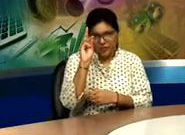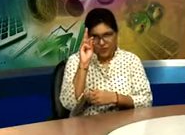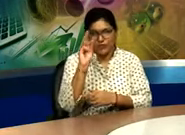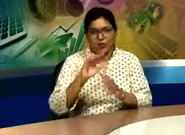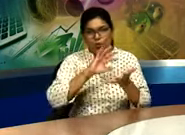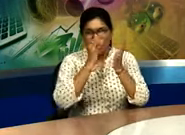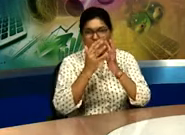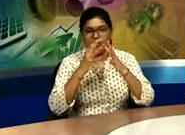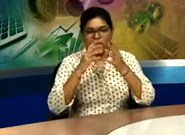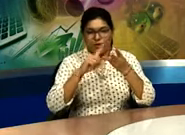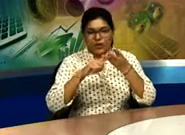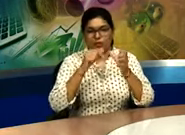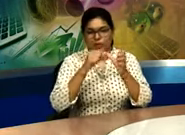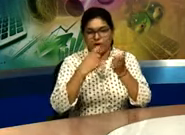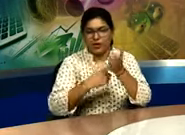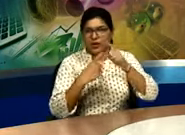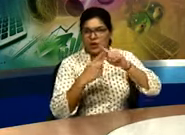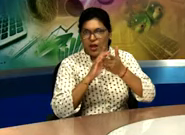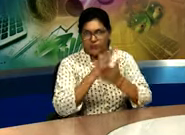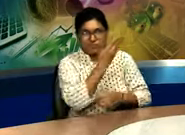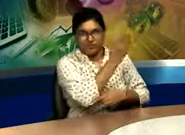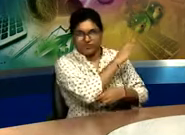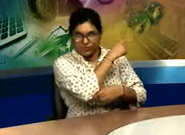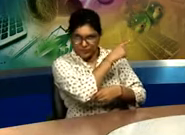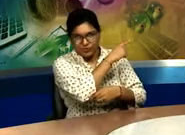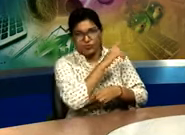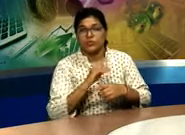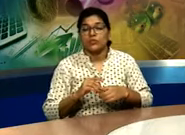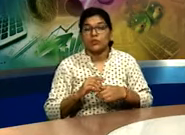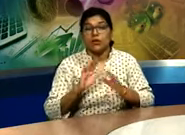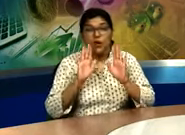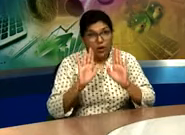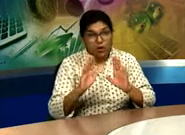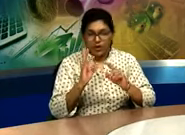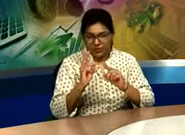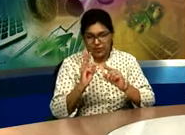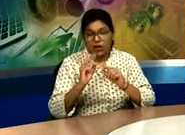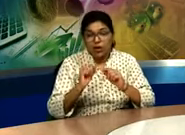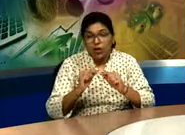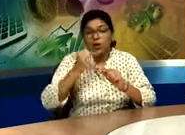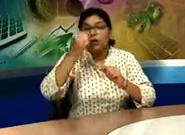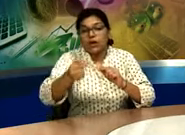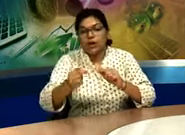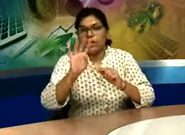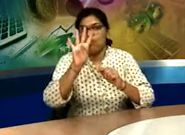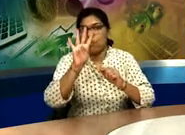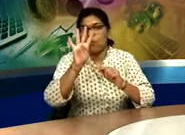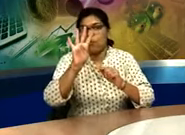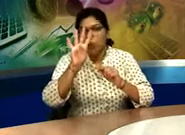live. And the image you can see on screen. And the 4th planet,